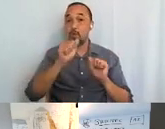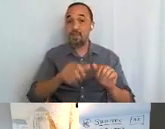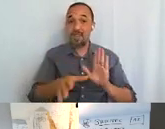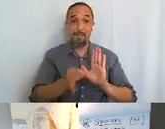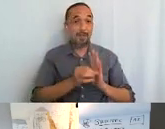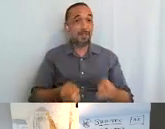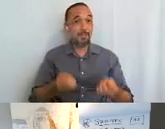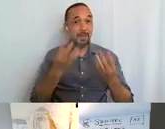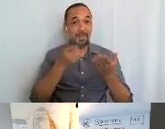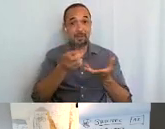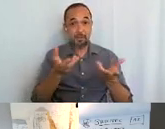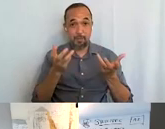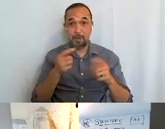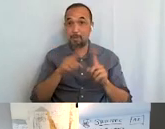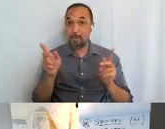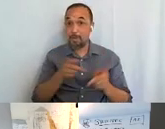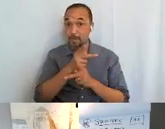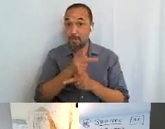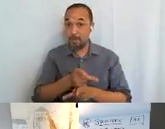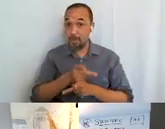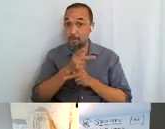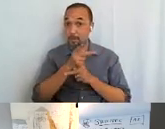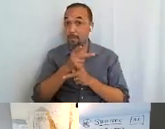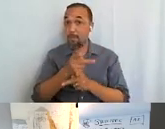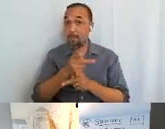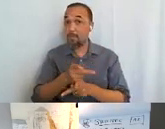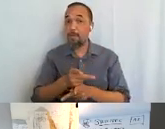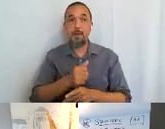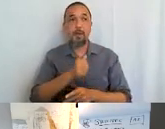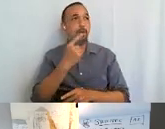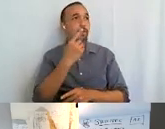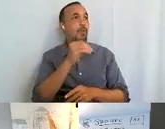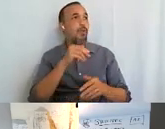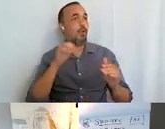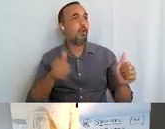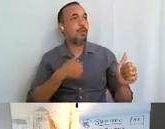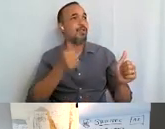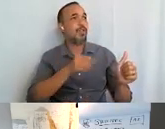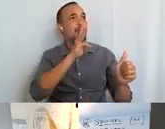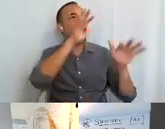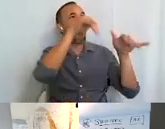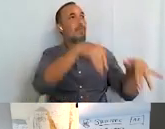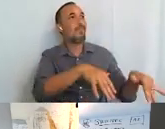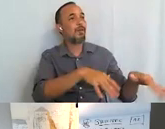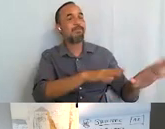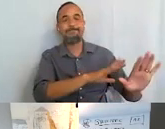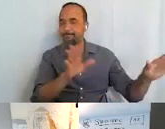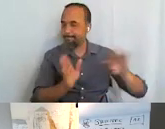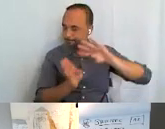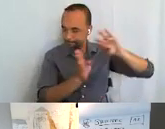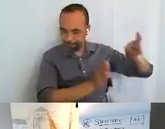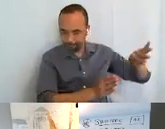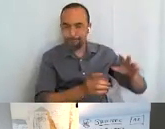have to be careful. Like, don't go chasing waterfalls. No, that's not the word, what I was looking for. You don't